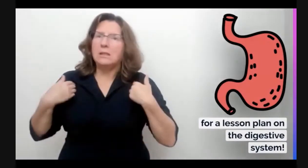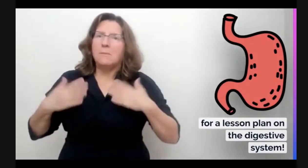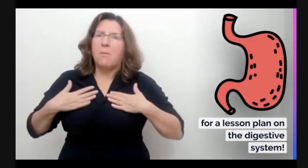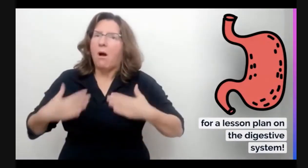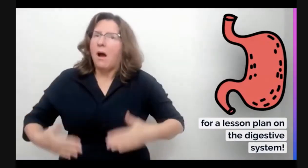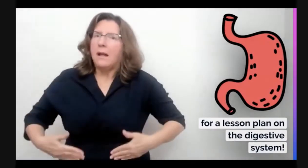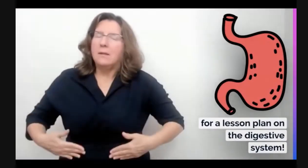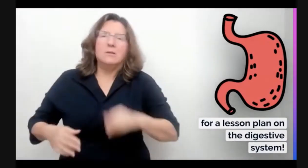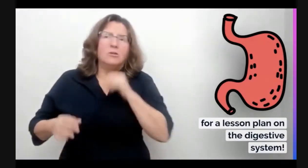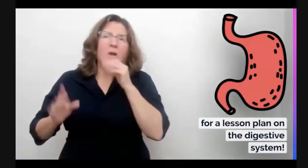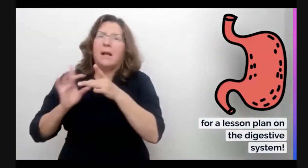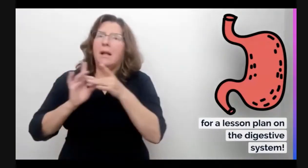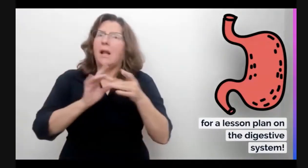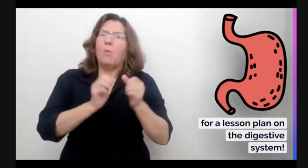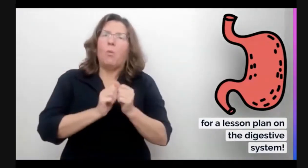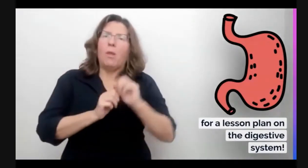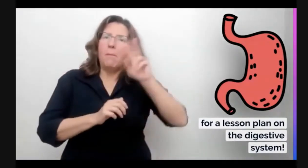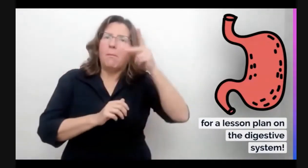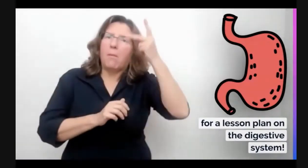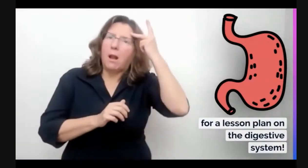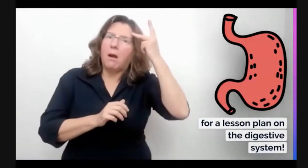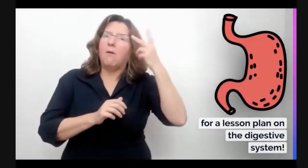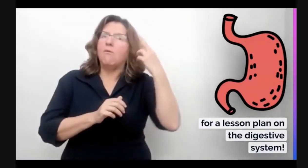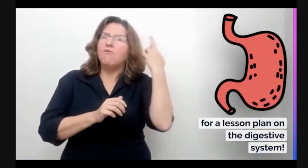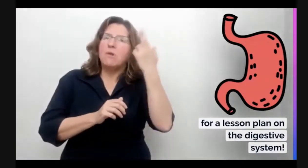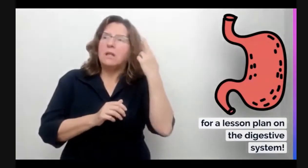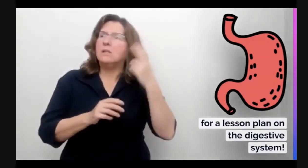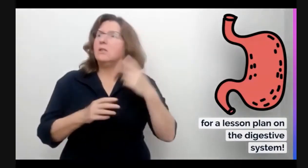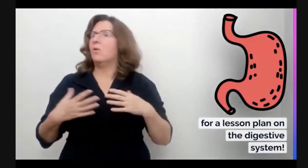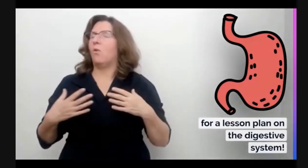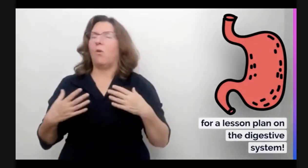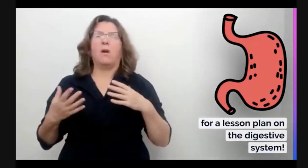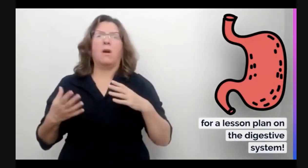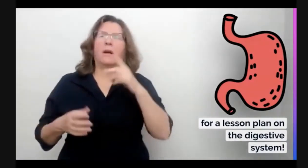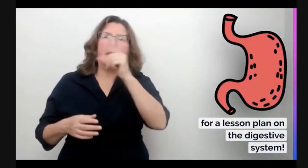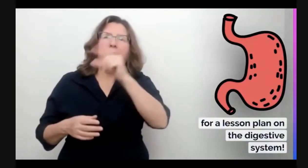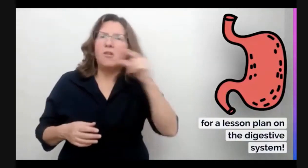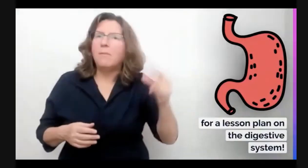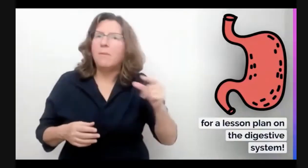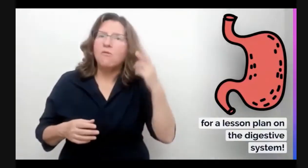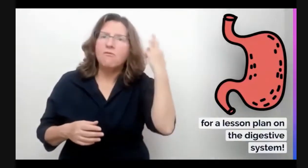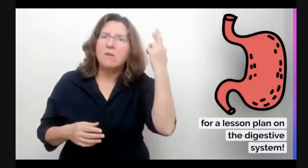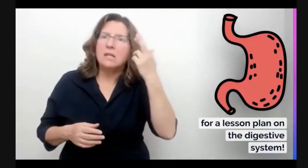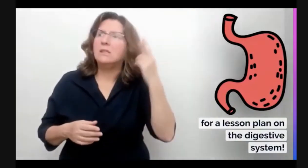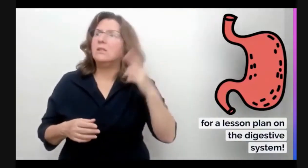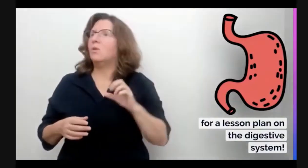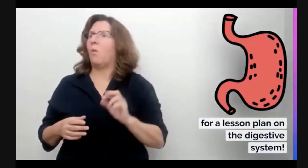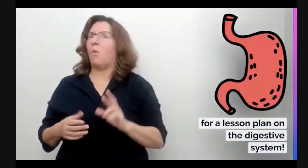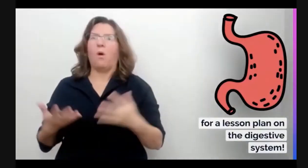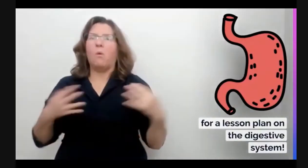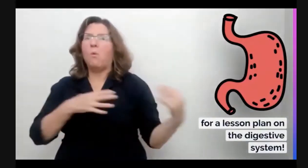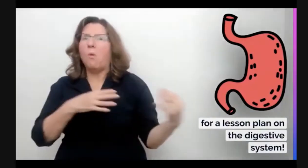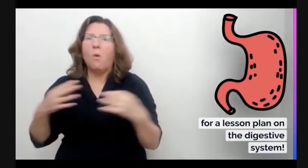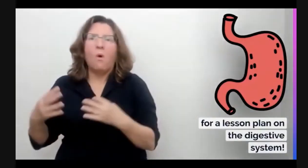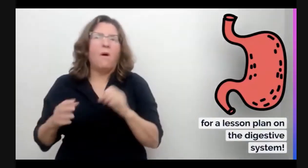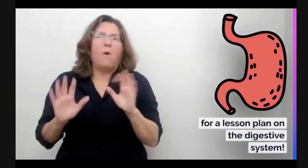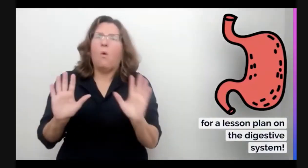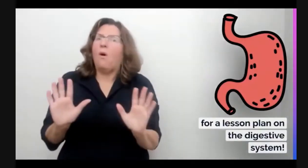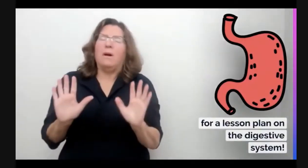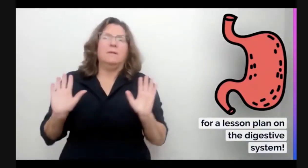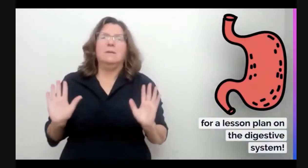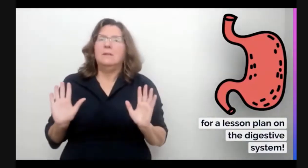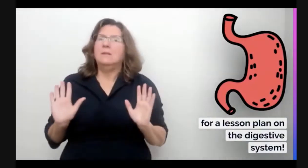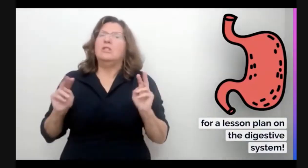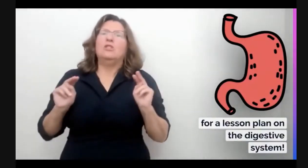of us have bodies that digest food, so that seemed neutral enough. I felt it was important to demonstrate pedagogical design